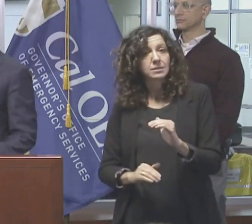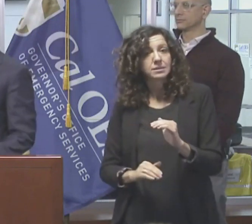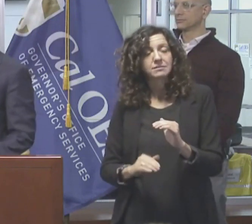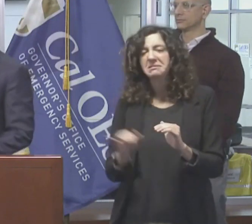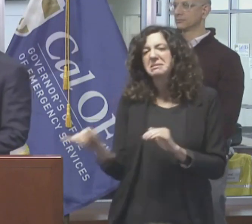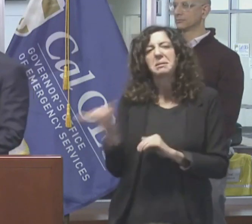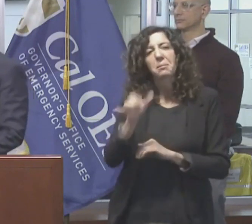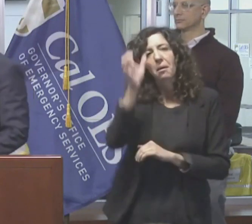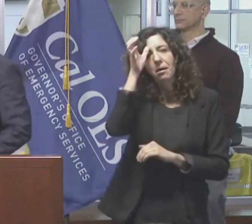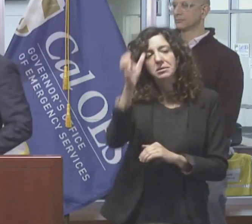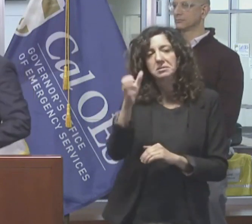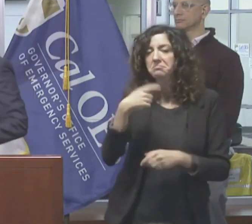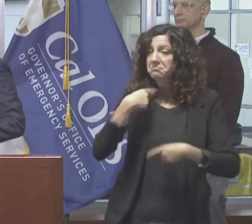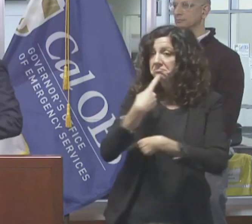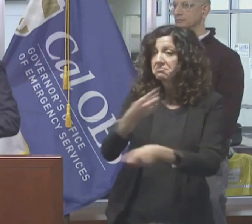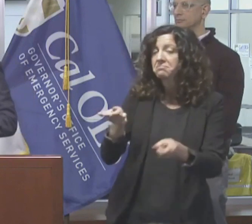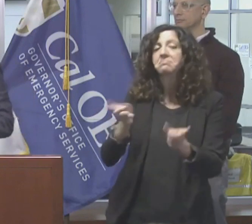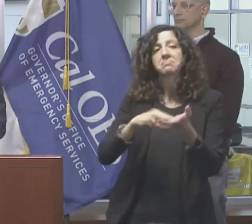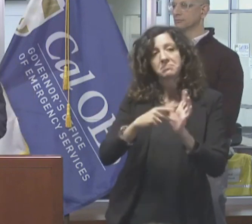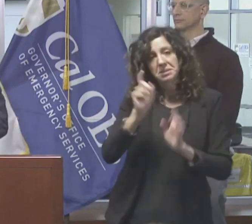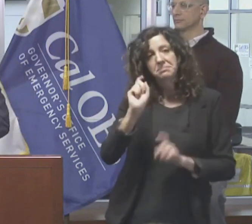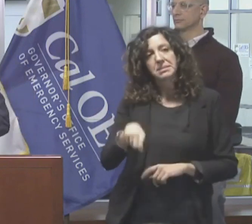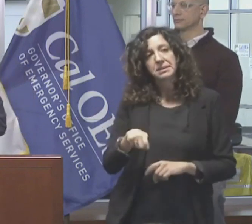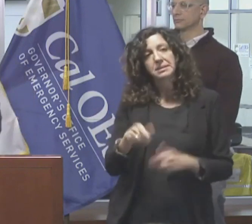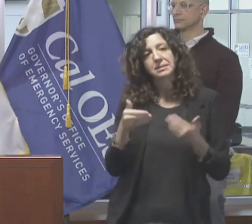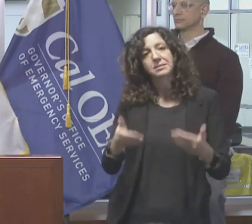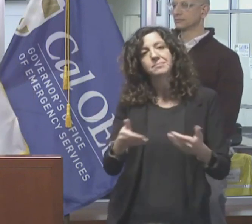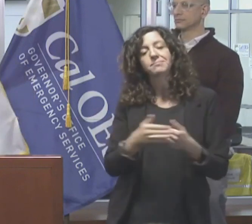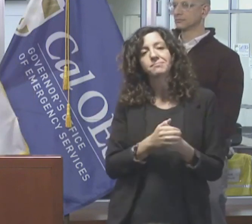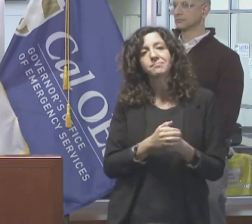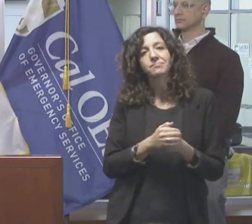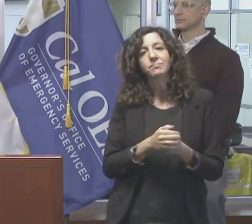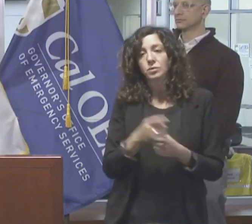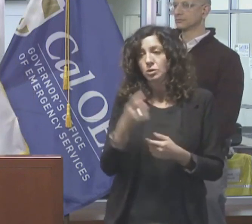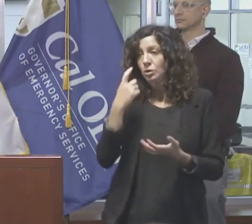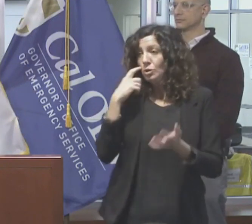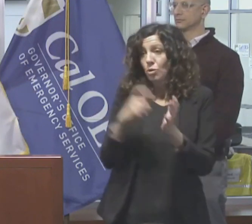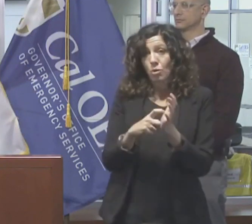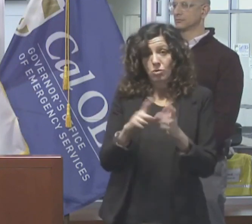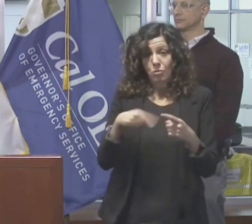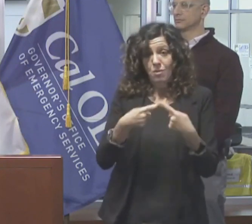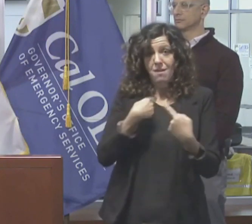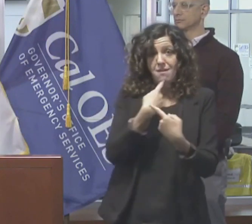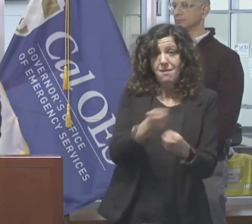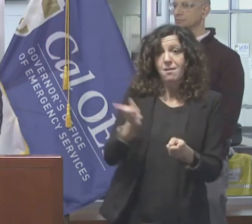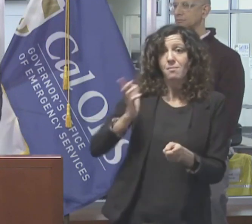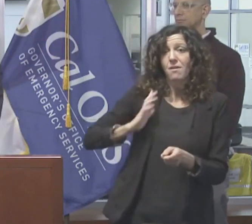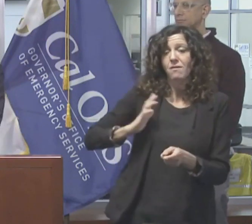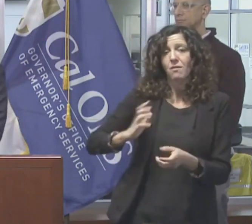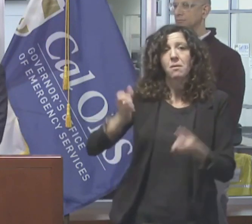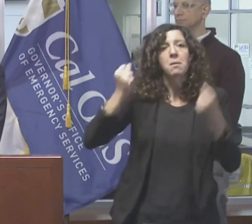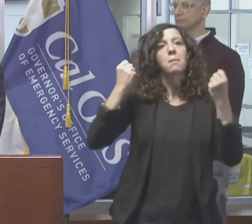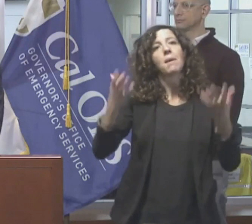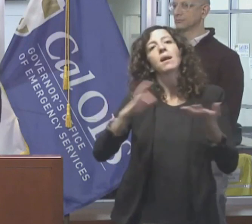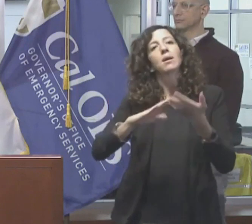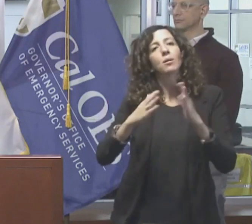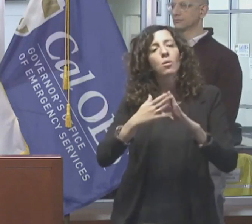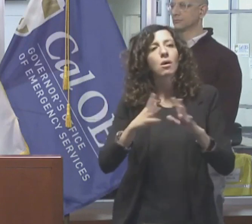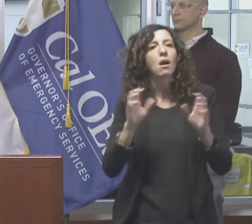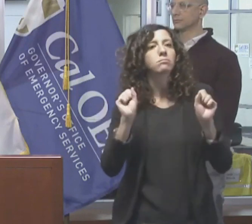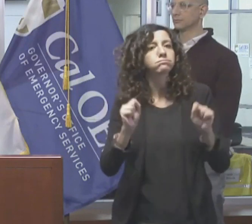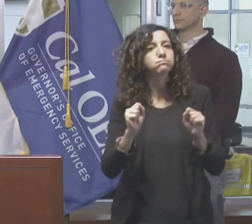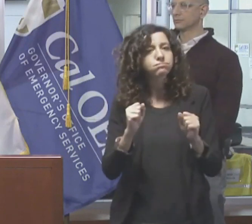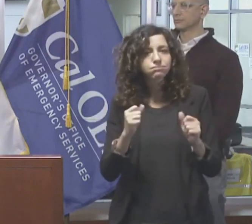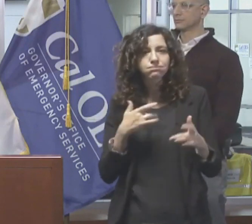What happened, you saw, is it was overwhelmingly positively embraced. Some communities even went further. We